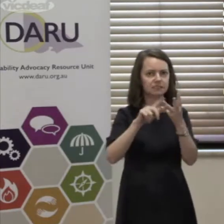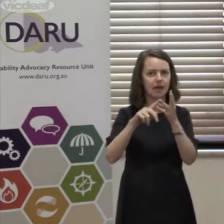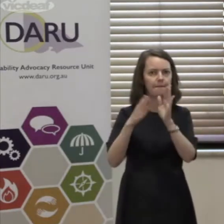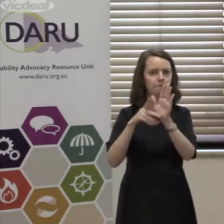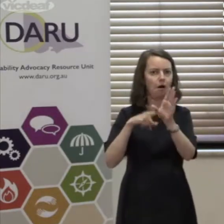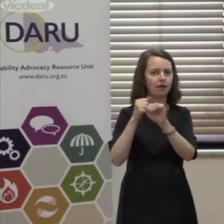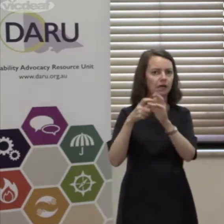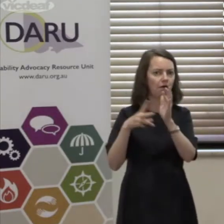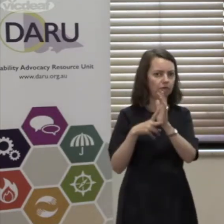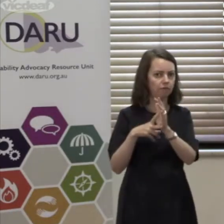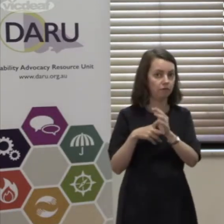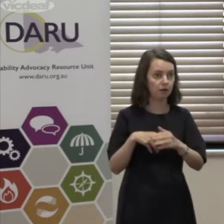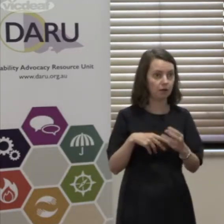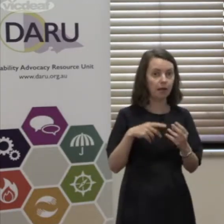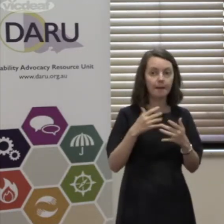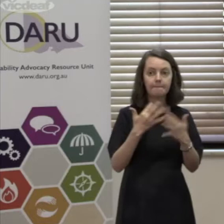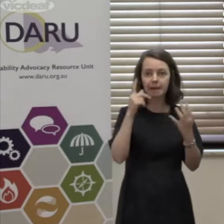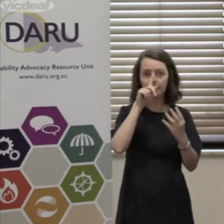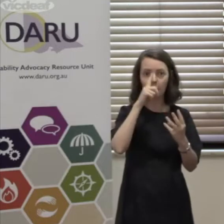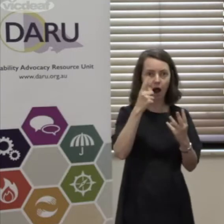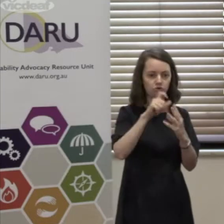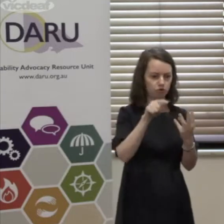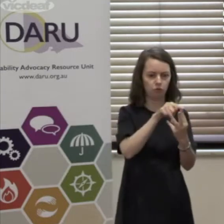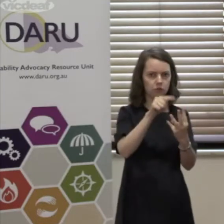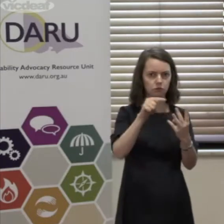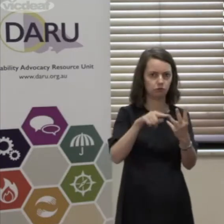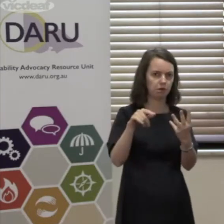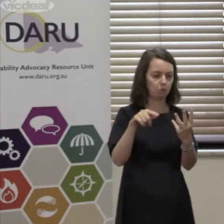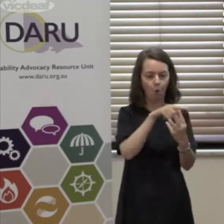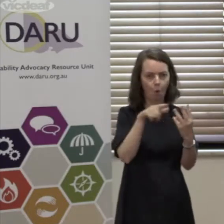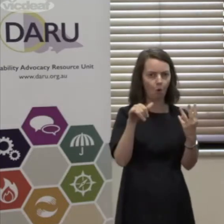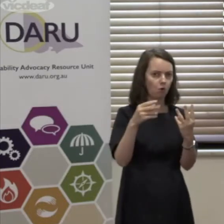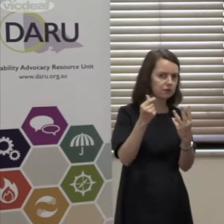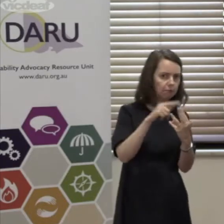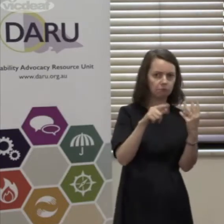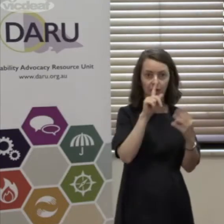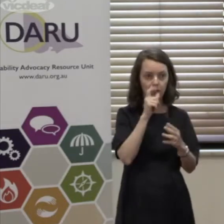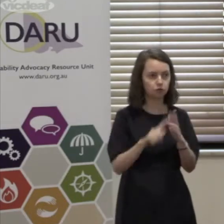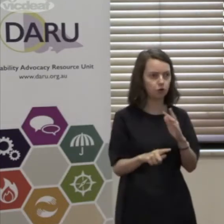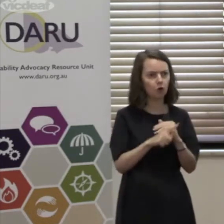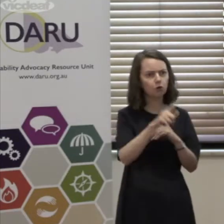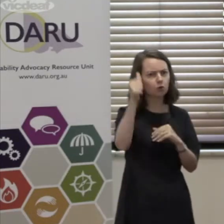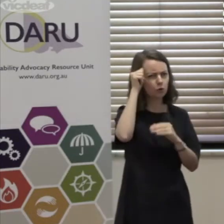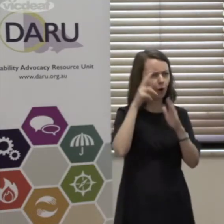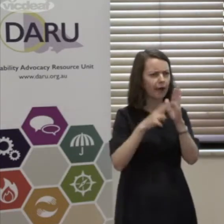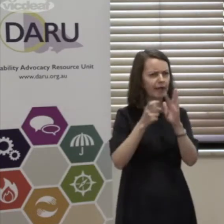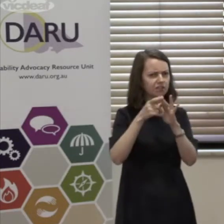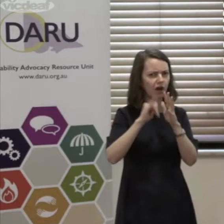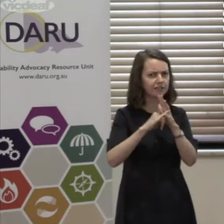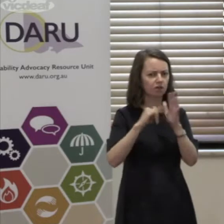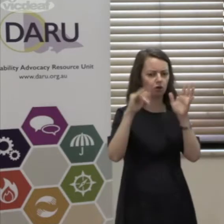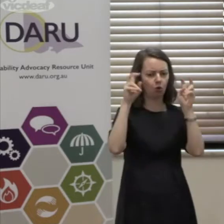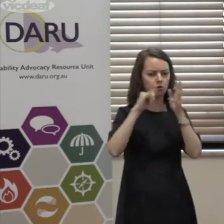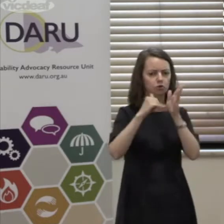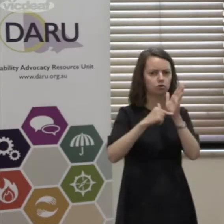there are many people who really can't do that. So one of the things, I don't know how many, all of you are aware that the NDIS is streaming people